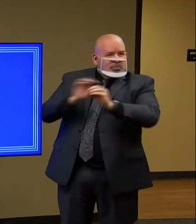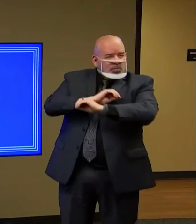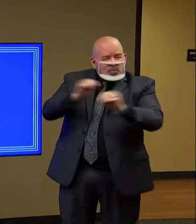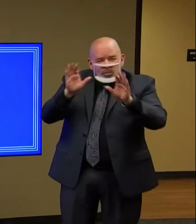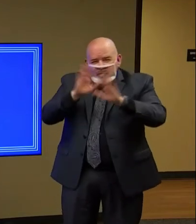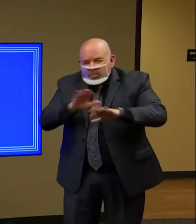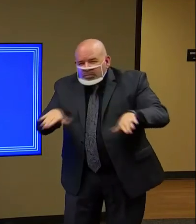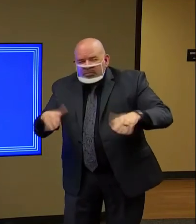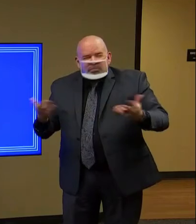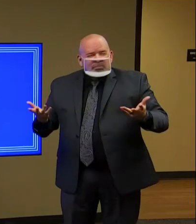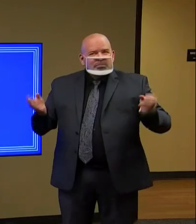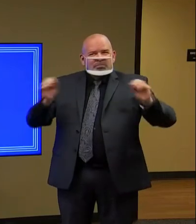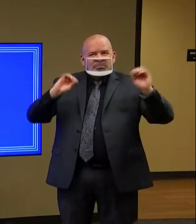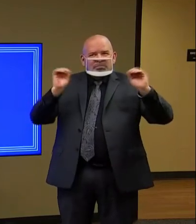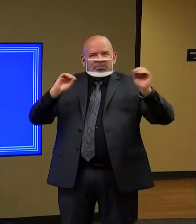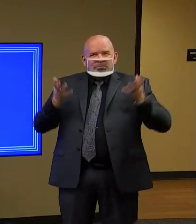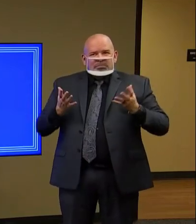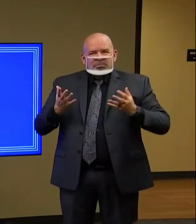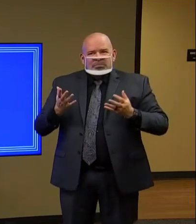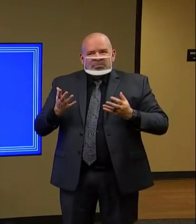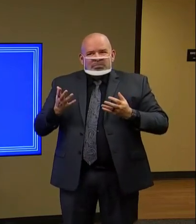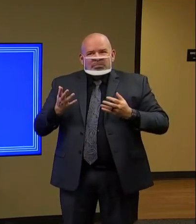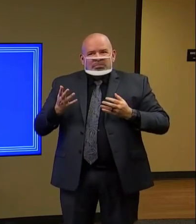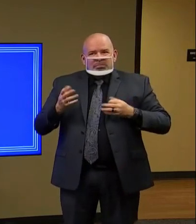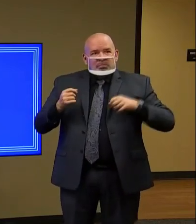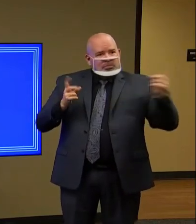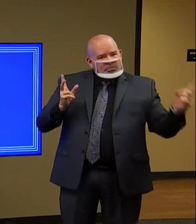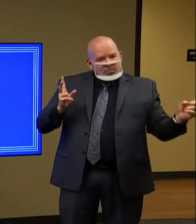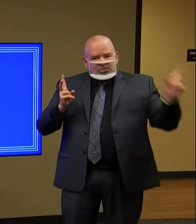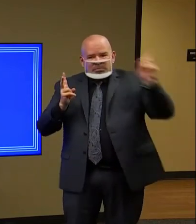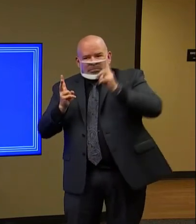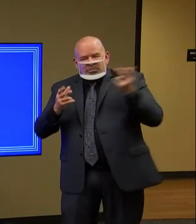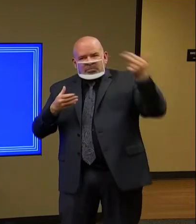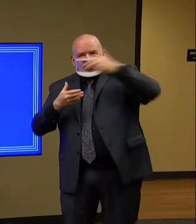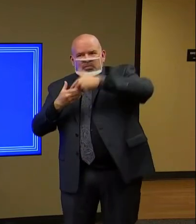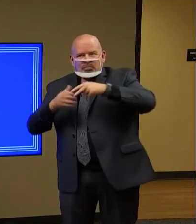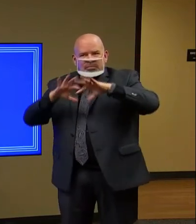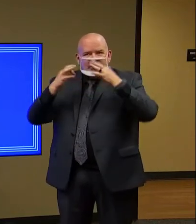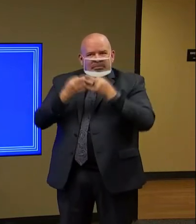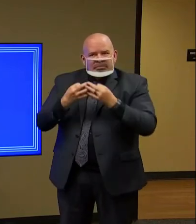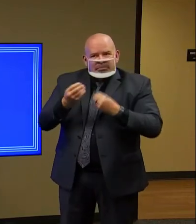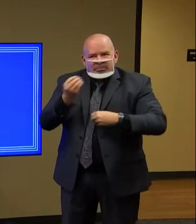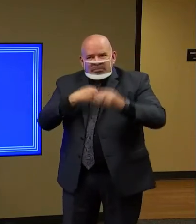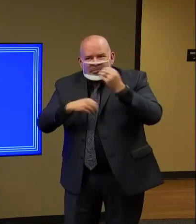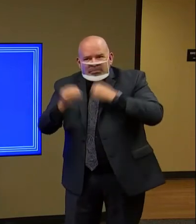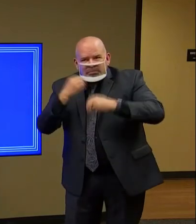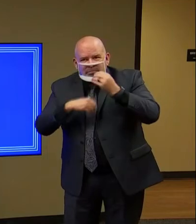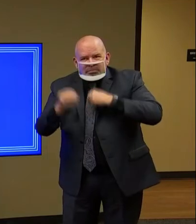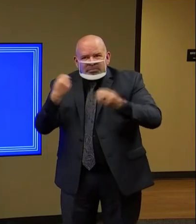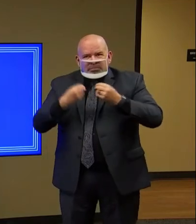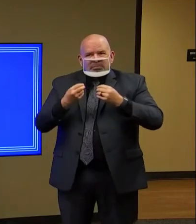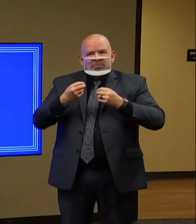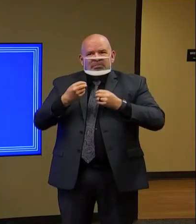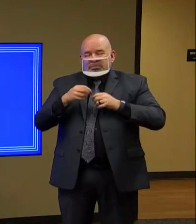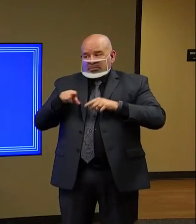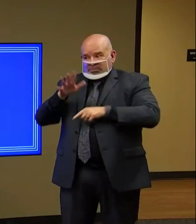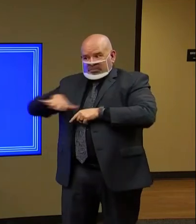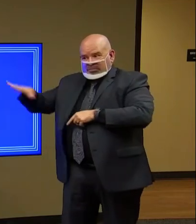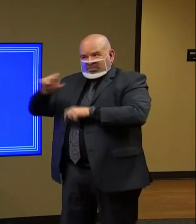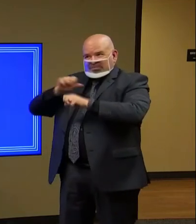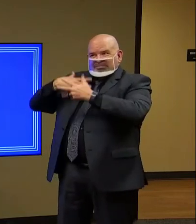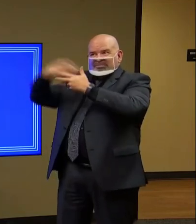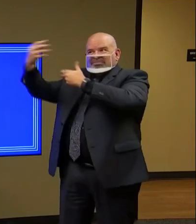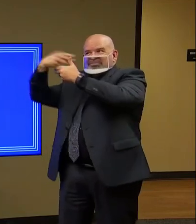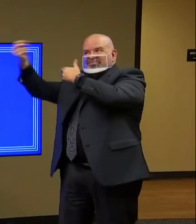home. Choose to bring your elderly person, if you're going to do that, which is against doctor advice, into the home with